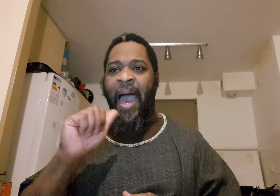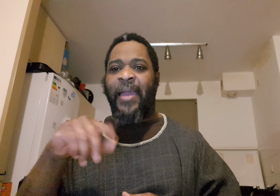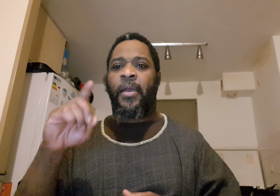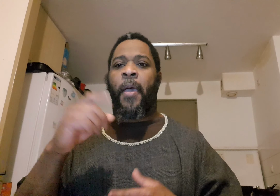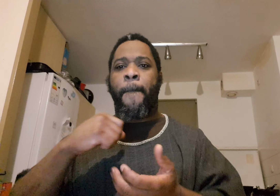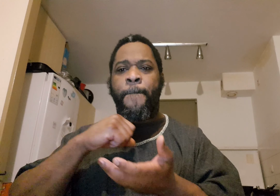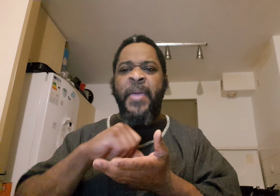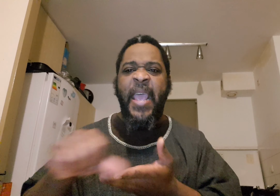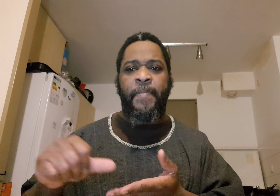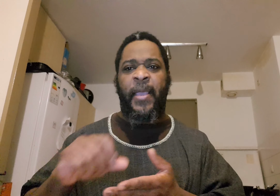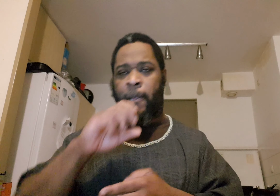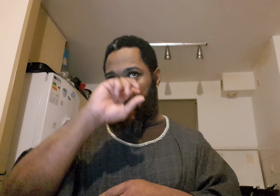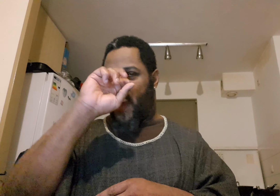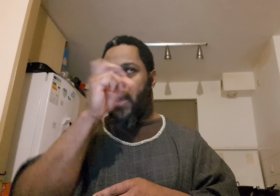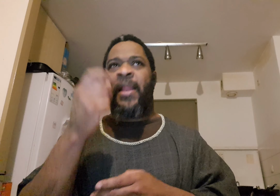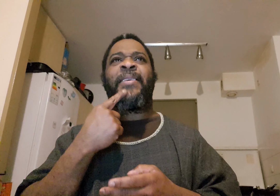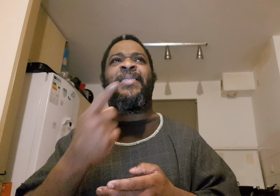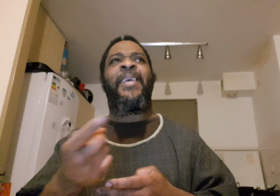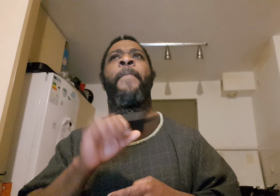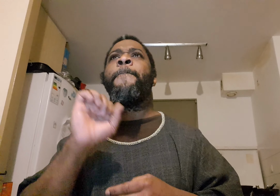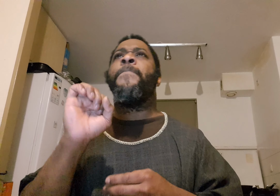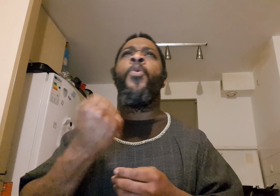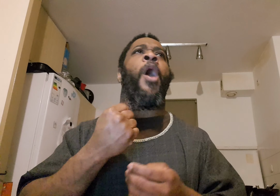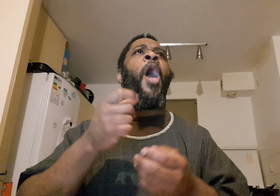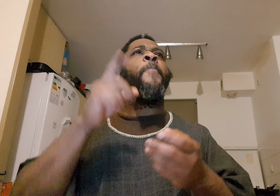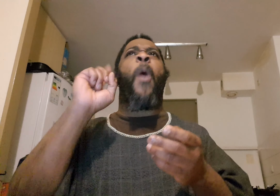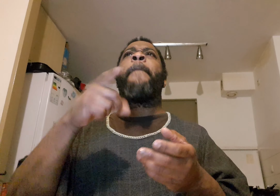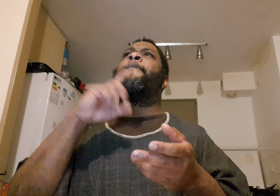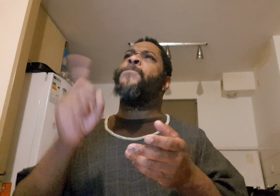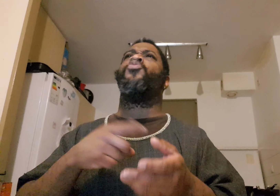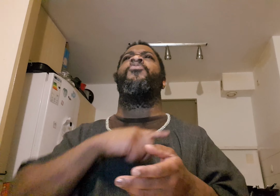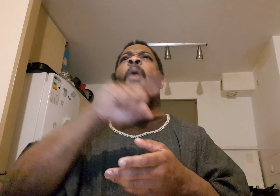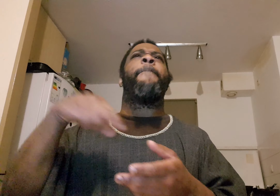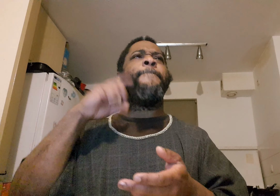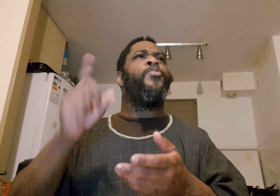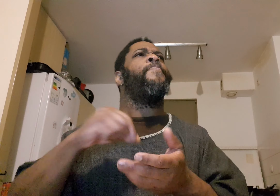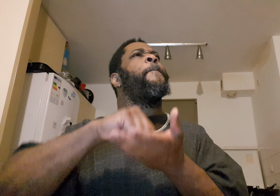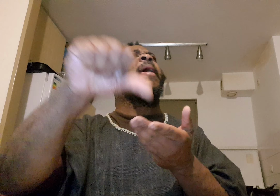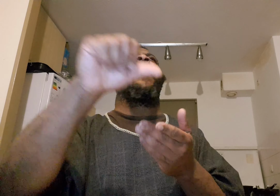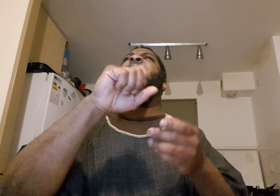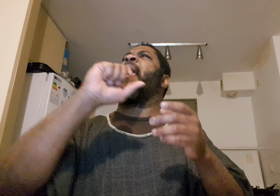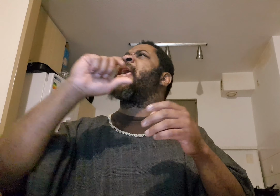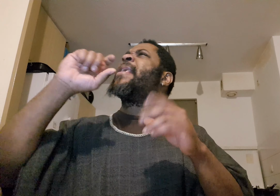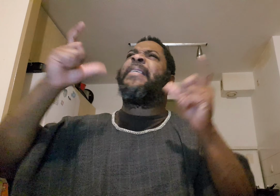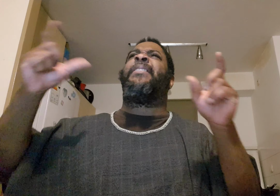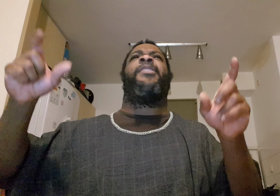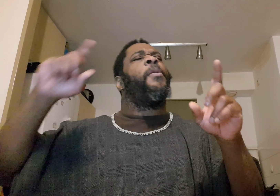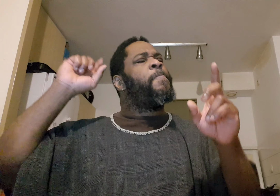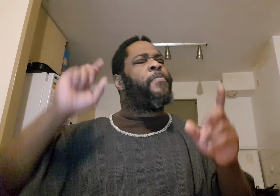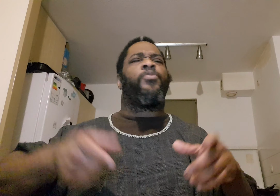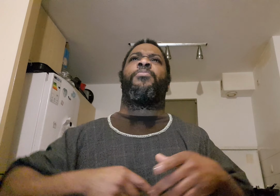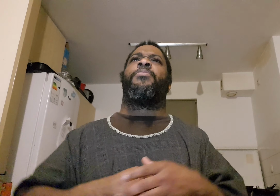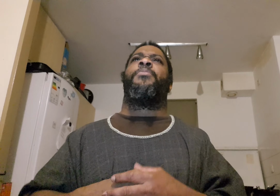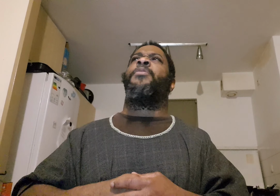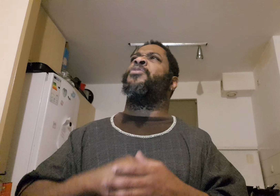And payment, let's say, Mula, Guamu, he's moved